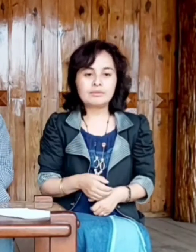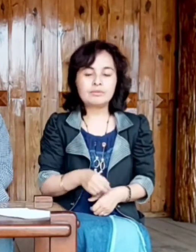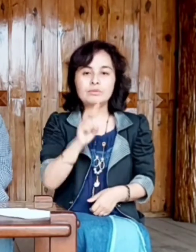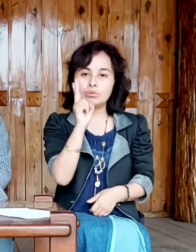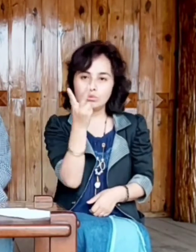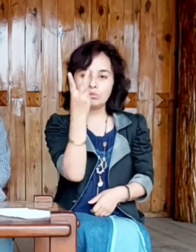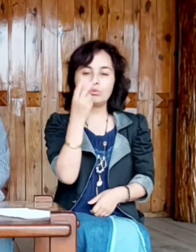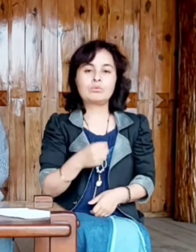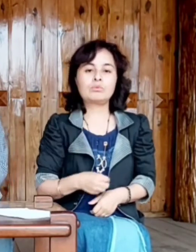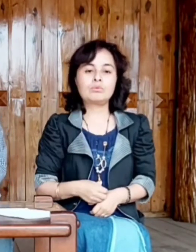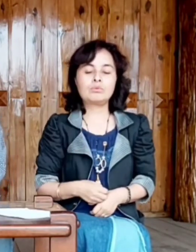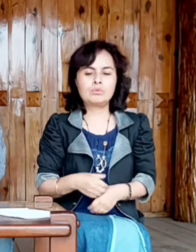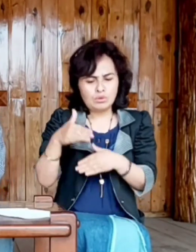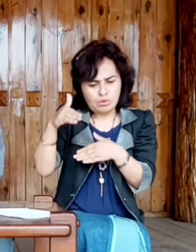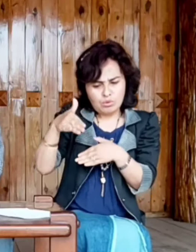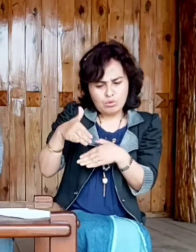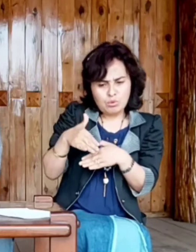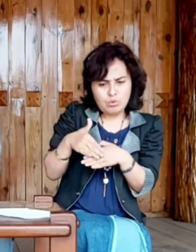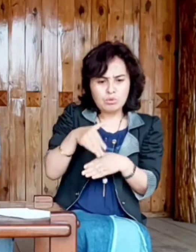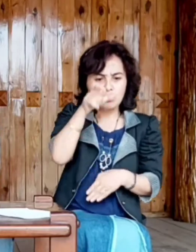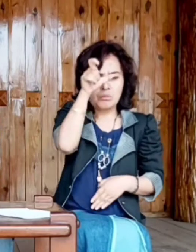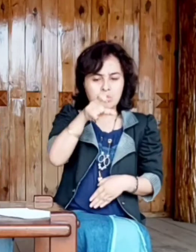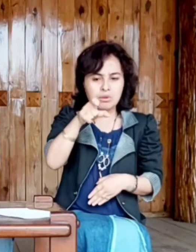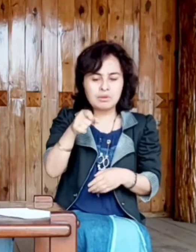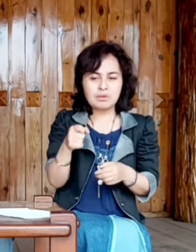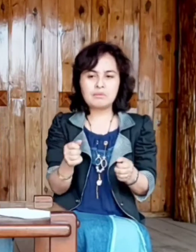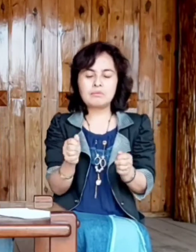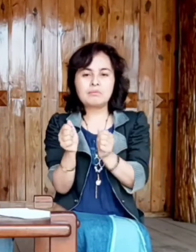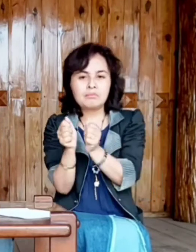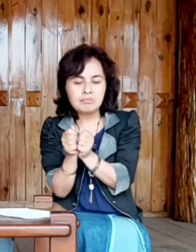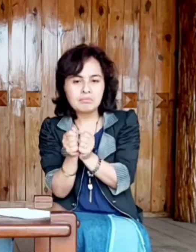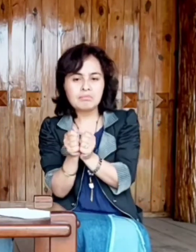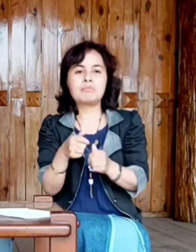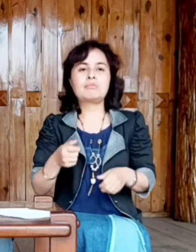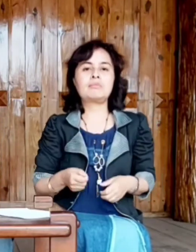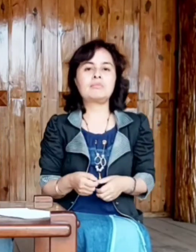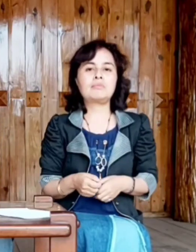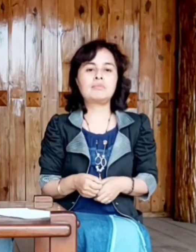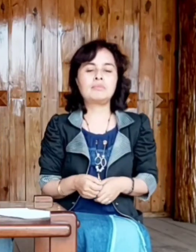2, close personal contact such as